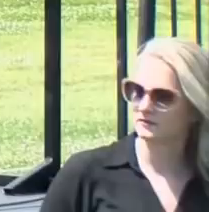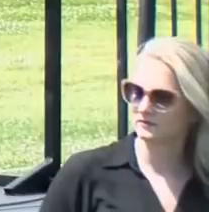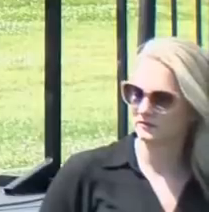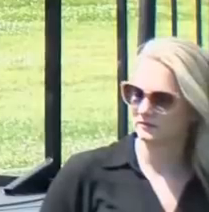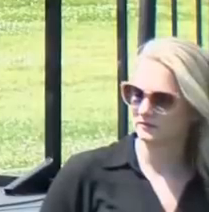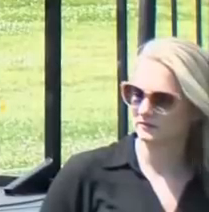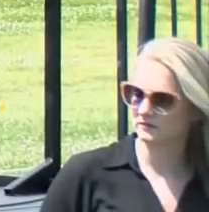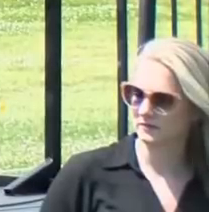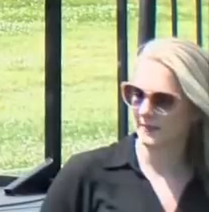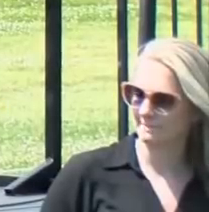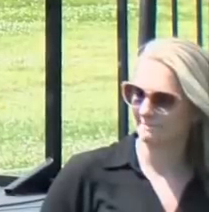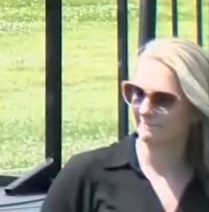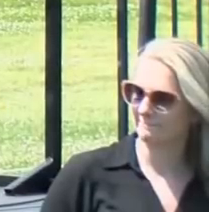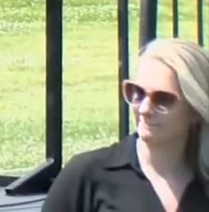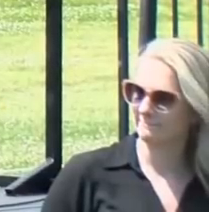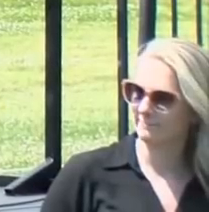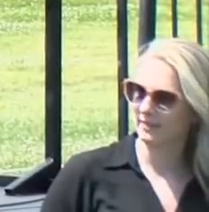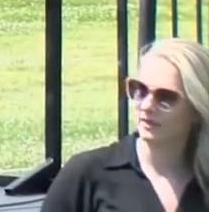Jace Baker,